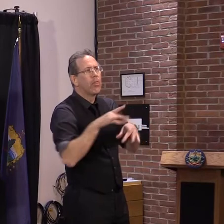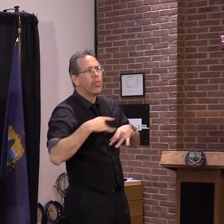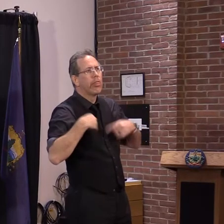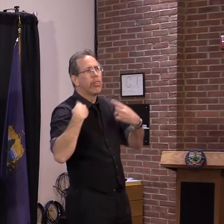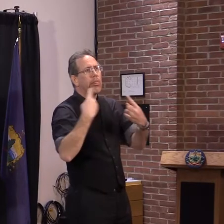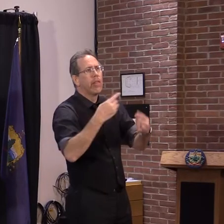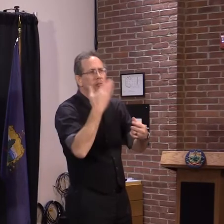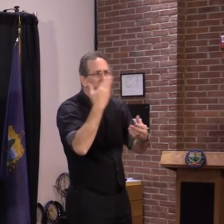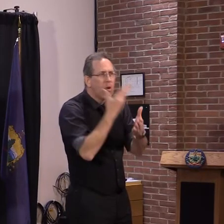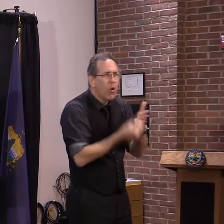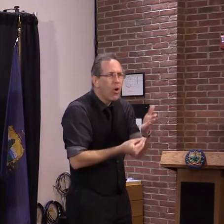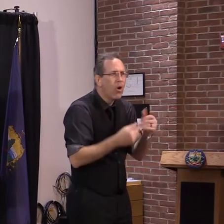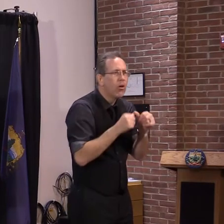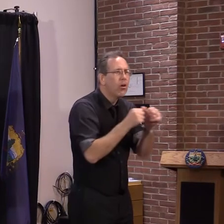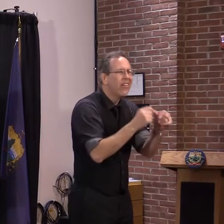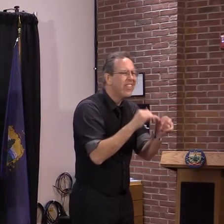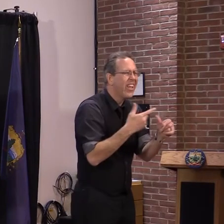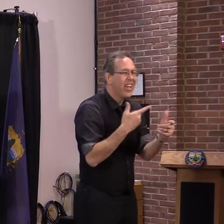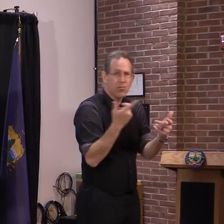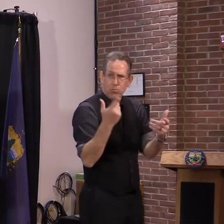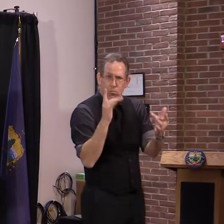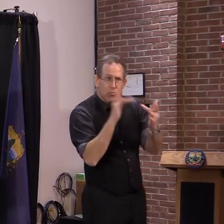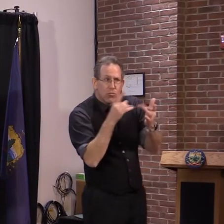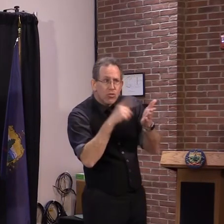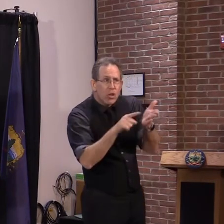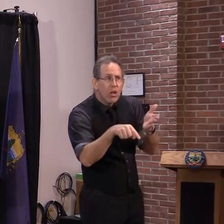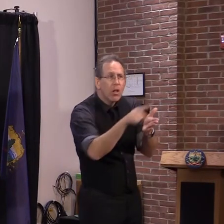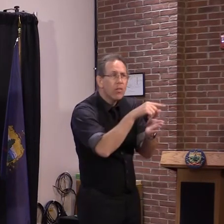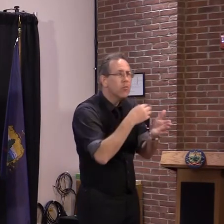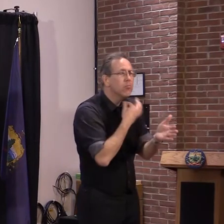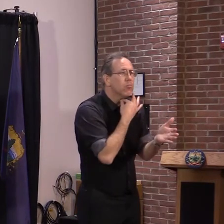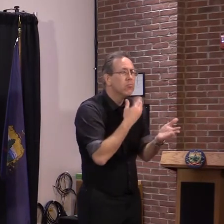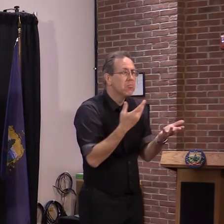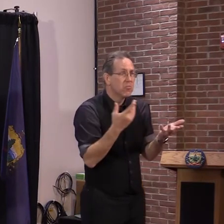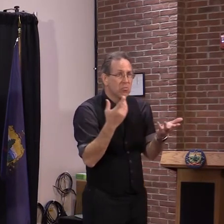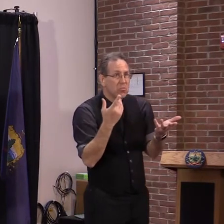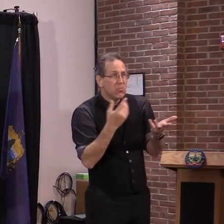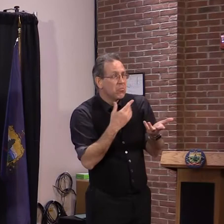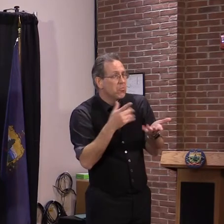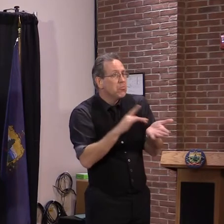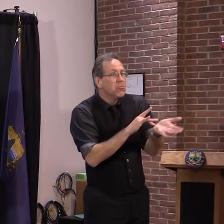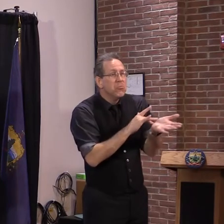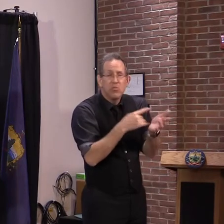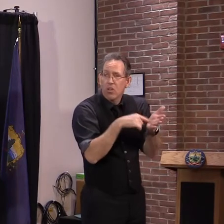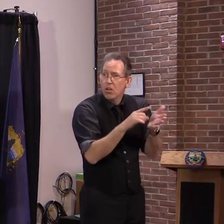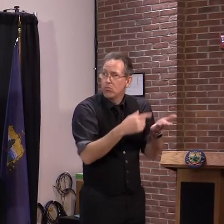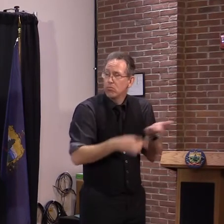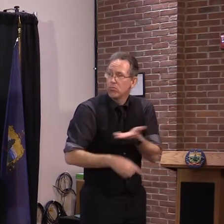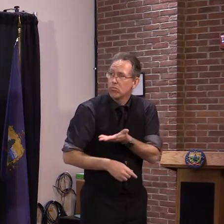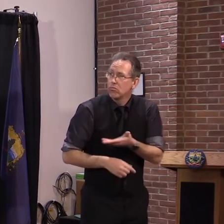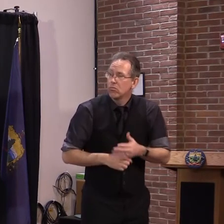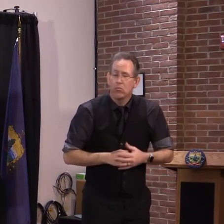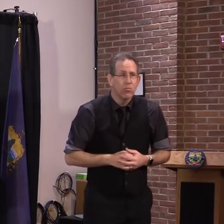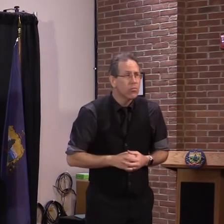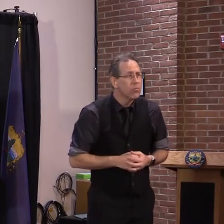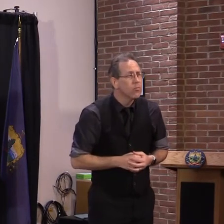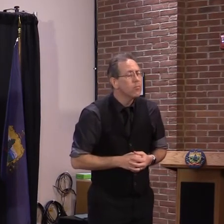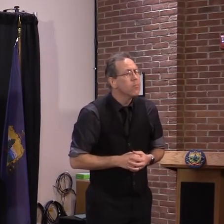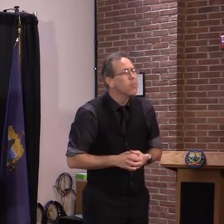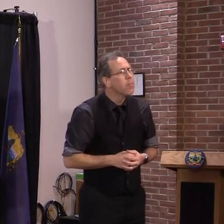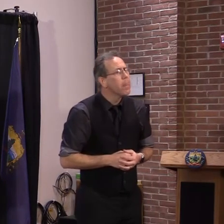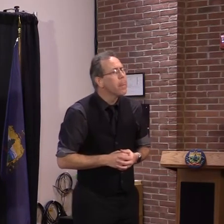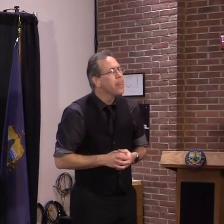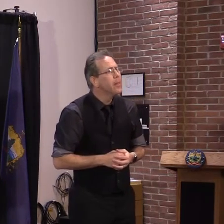back to work as they had been previously before they were sick, to get a handle on how that population is doing from a public health